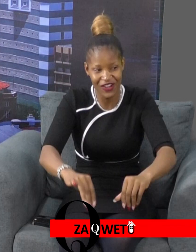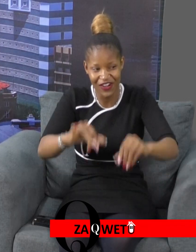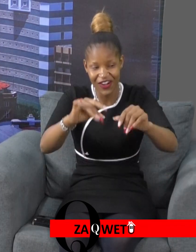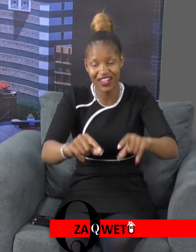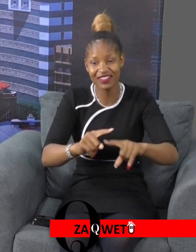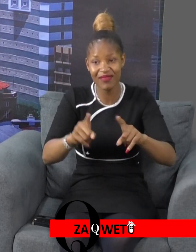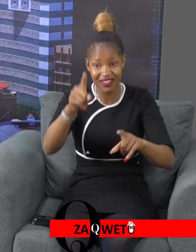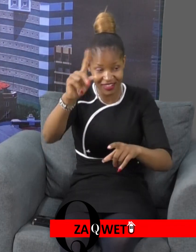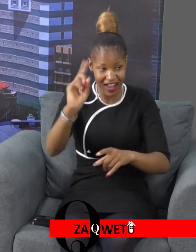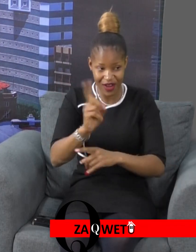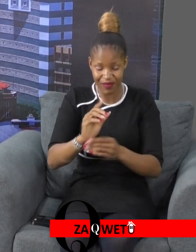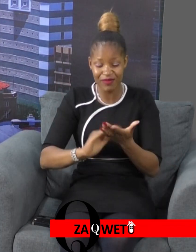yes, our soil.